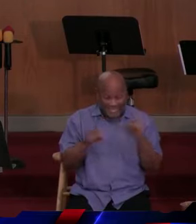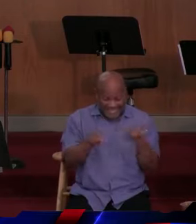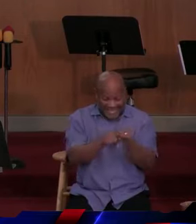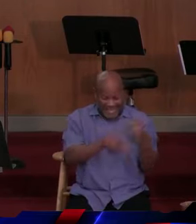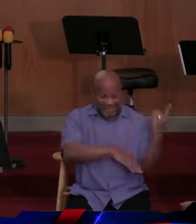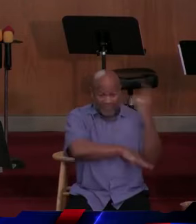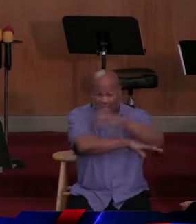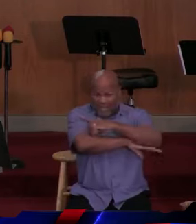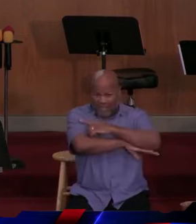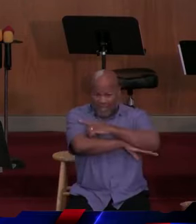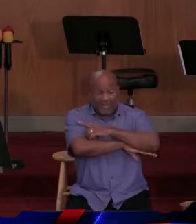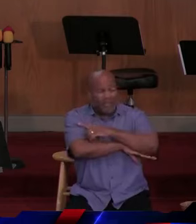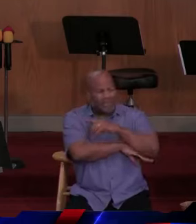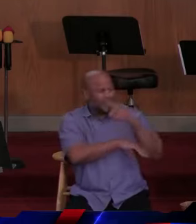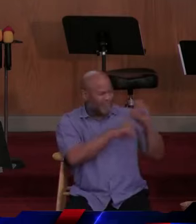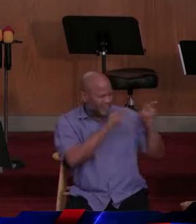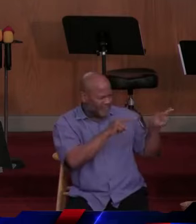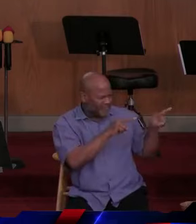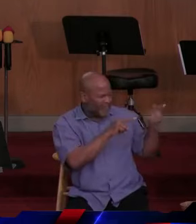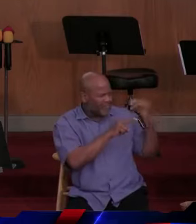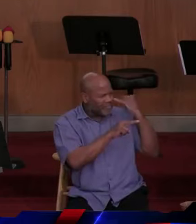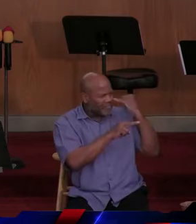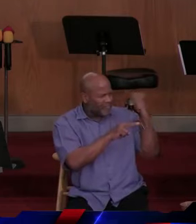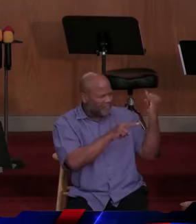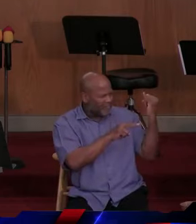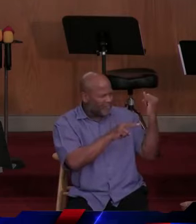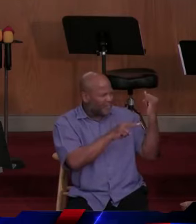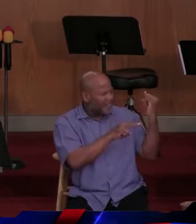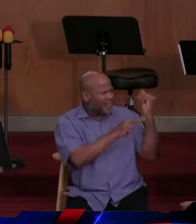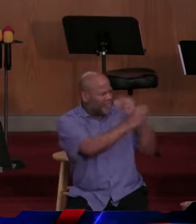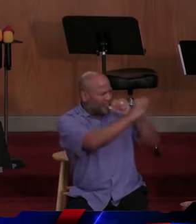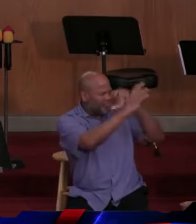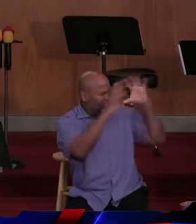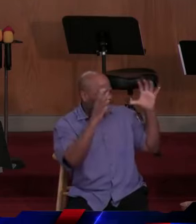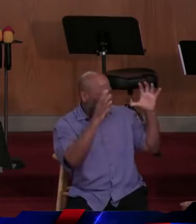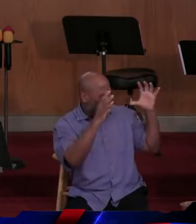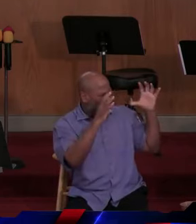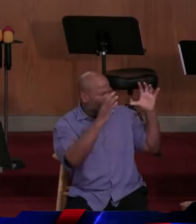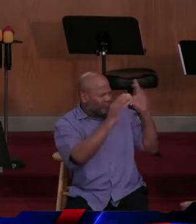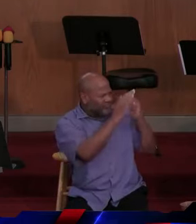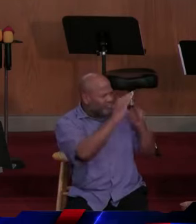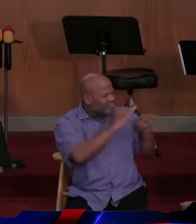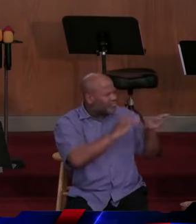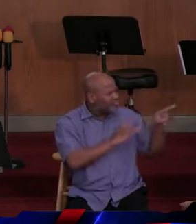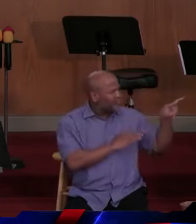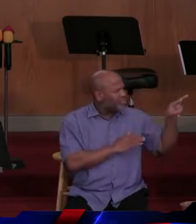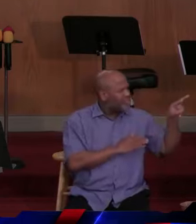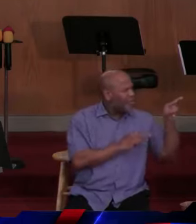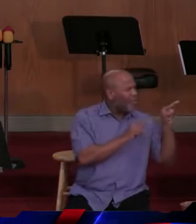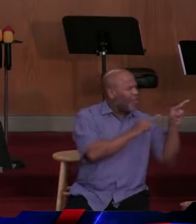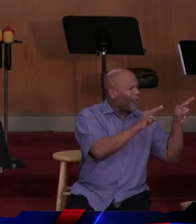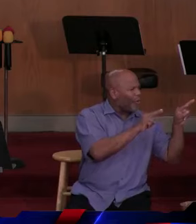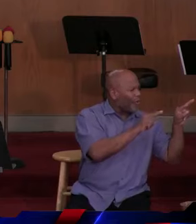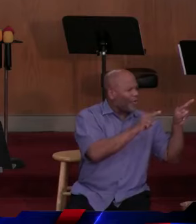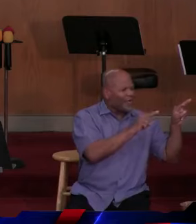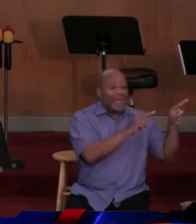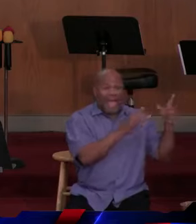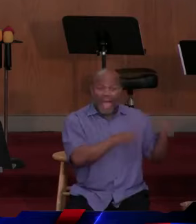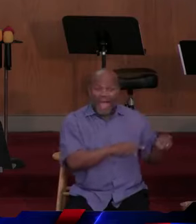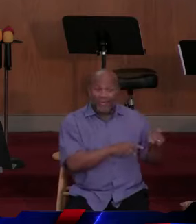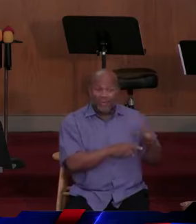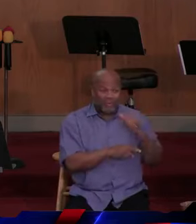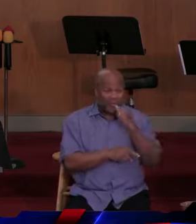preferable that you look ahead. This is after Jesus' resurrection, when the ladies went to the tomb and found it empty